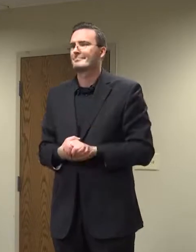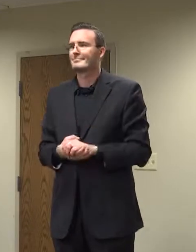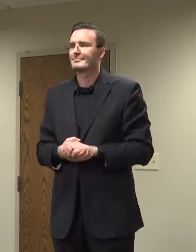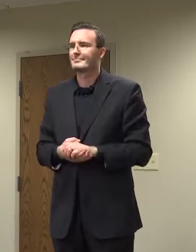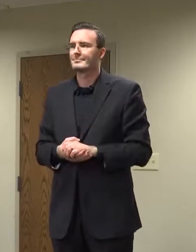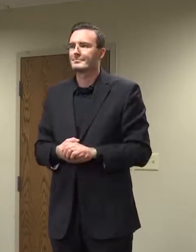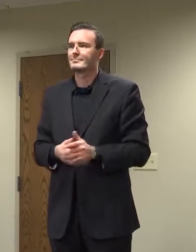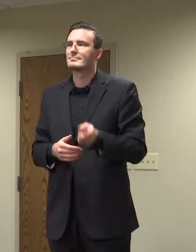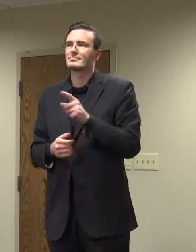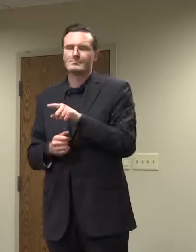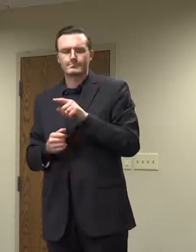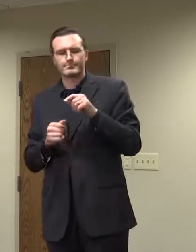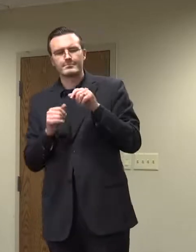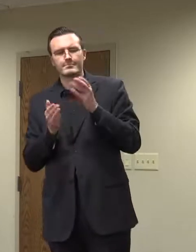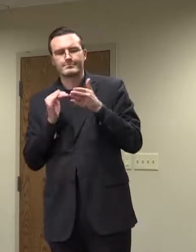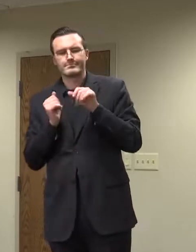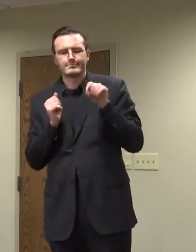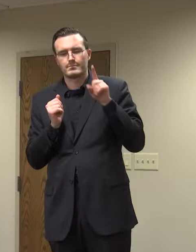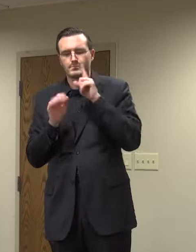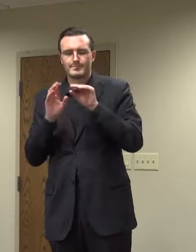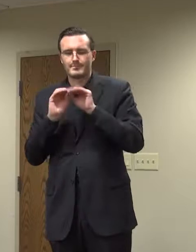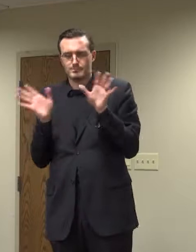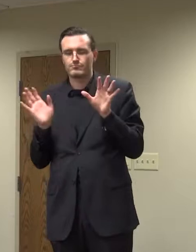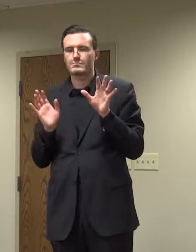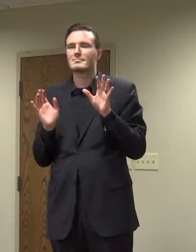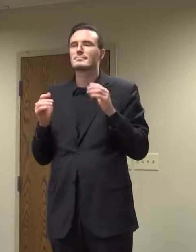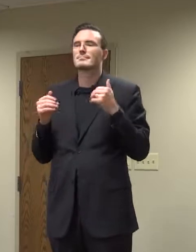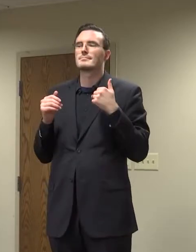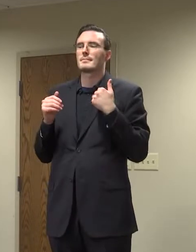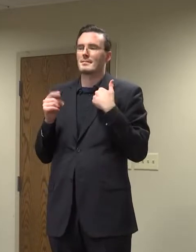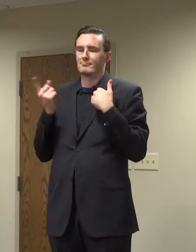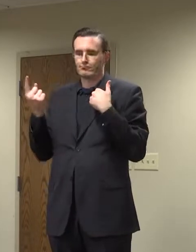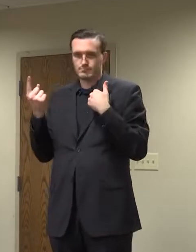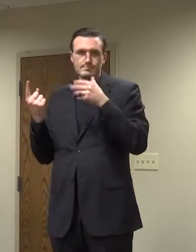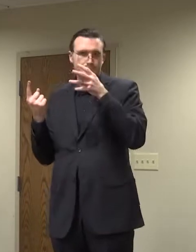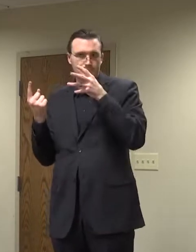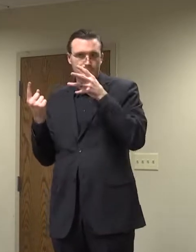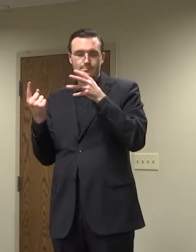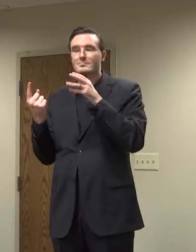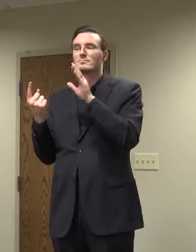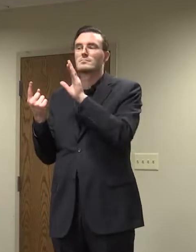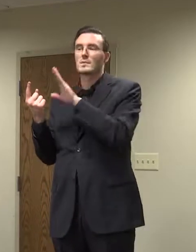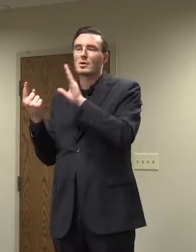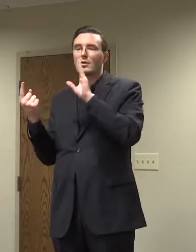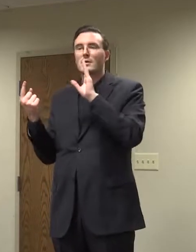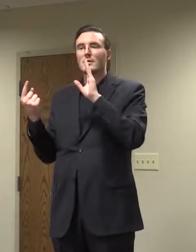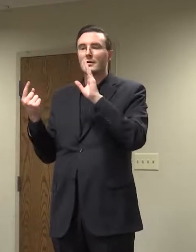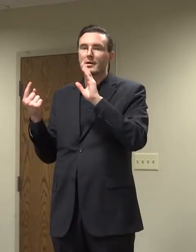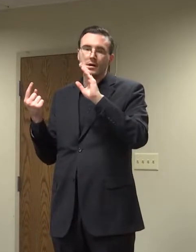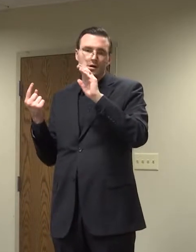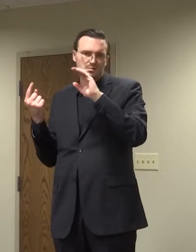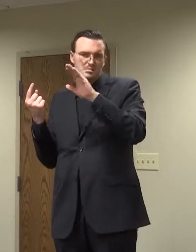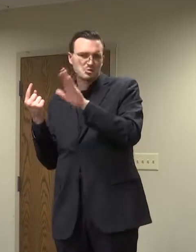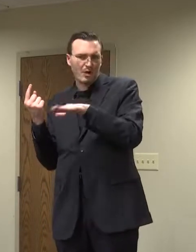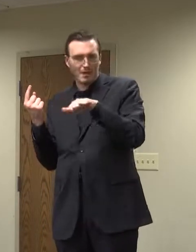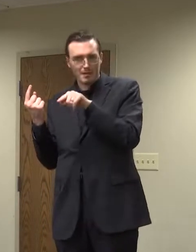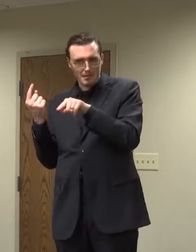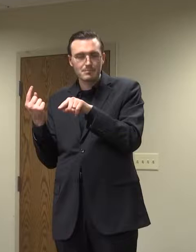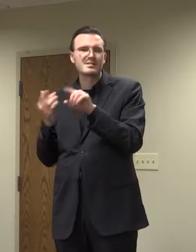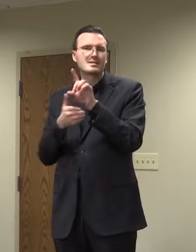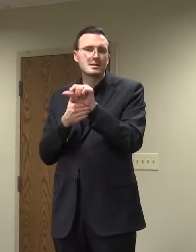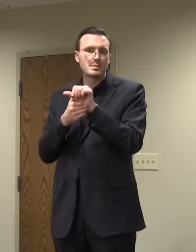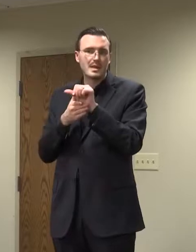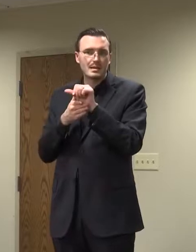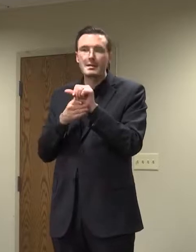had a mother reach out to us who has a child with disabilities, and, cloth mask or a tighter mask doesn't work, was told that, face shield